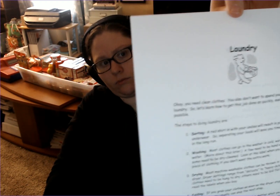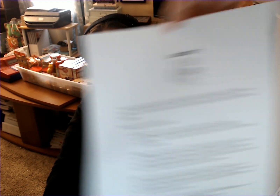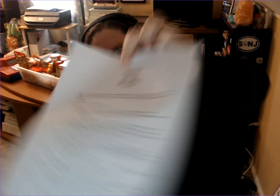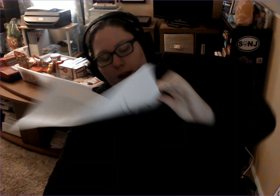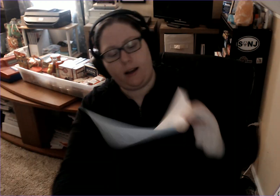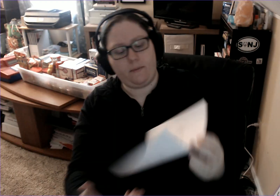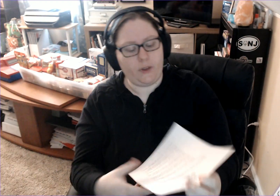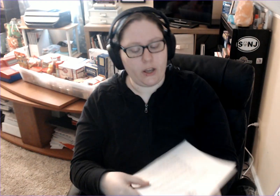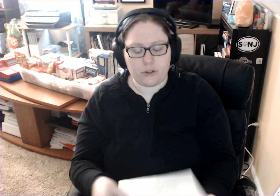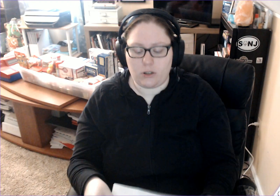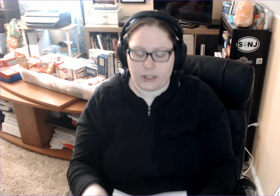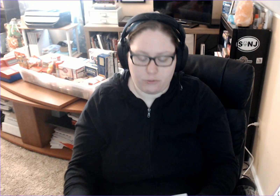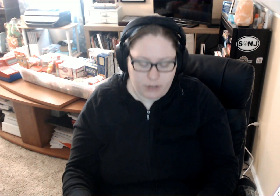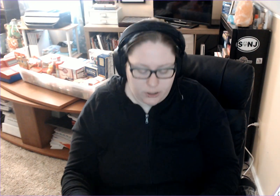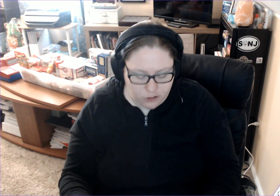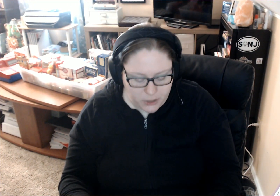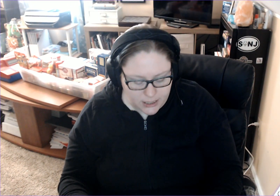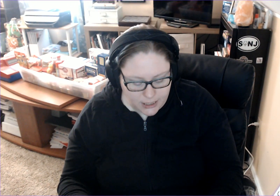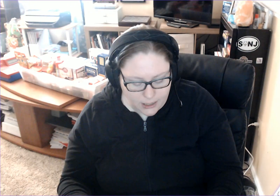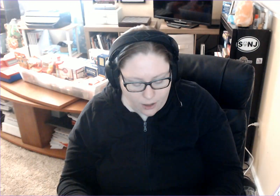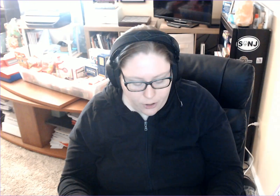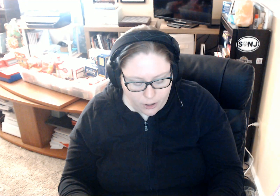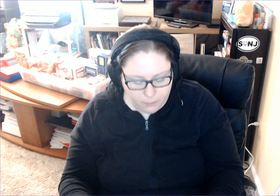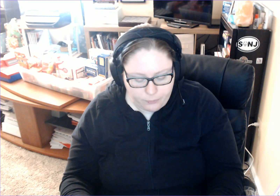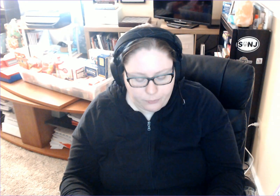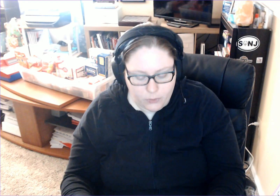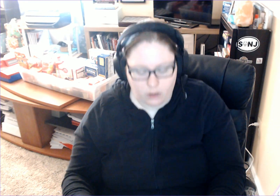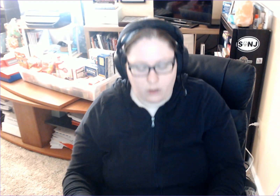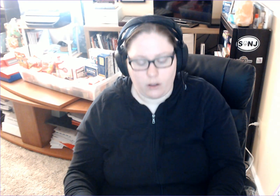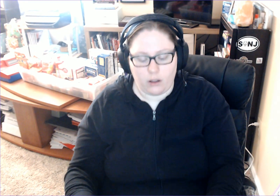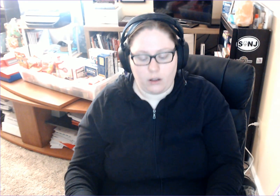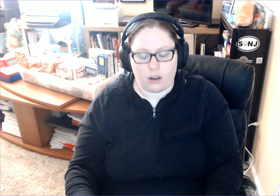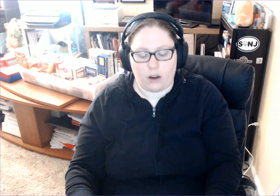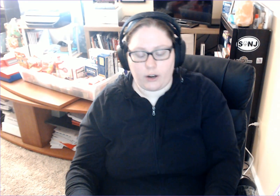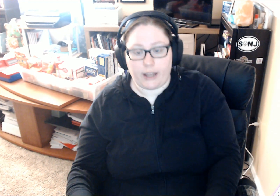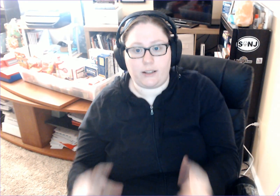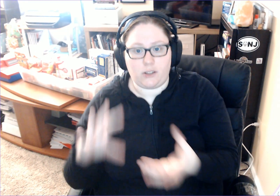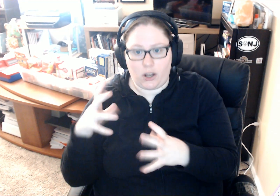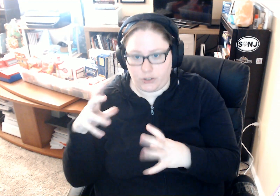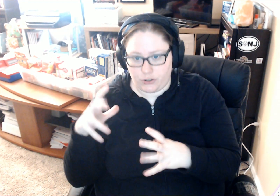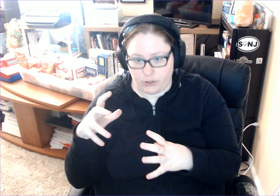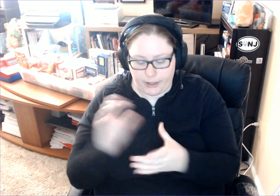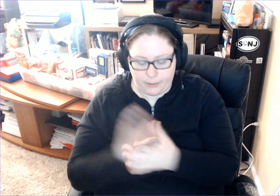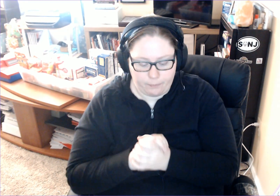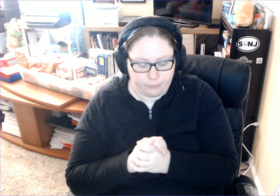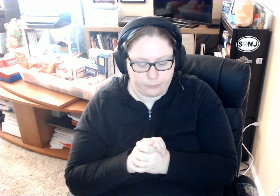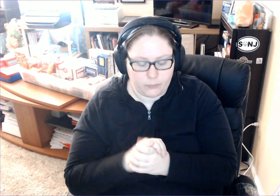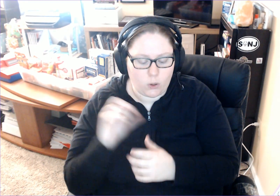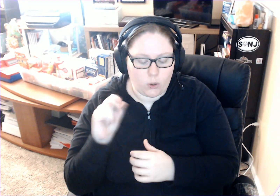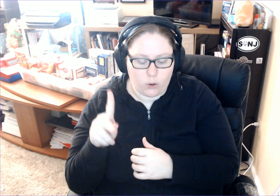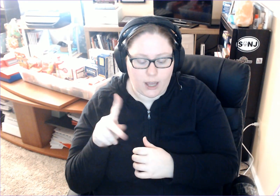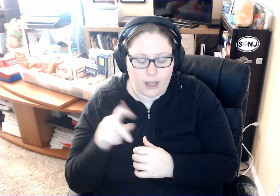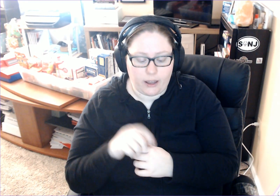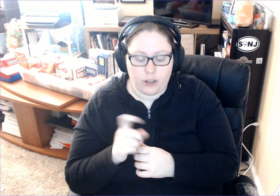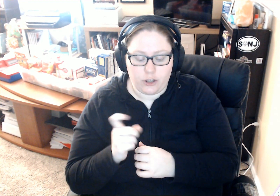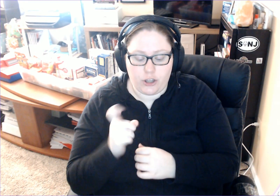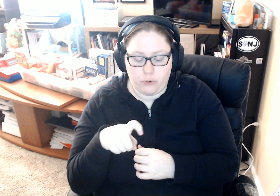Okay, so let's read through it together. Alright, laundry. Okay, you